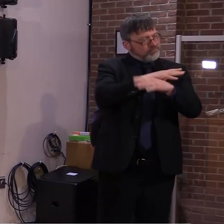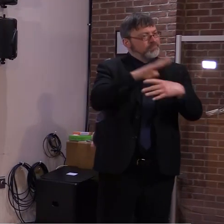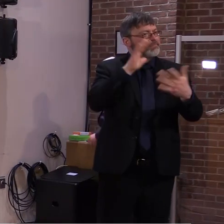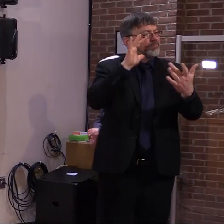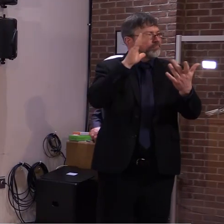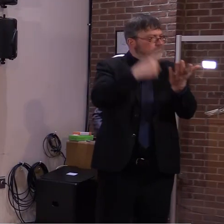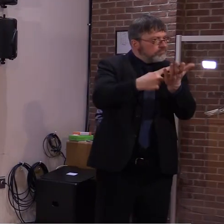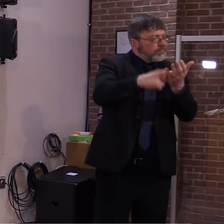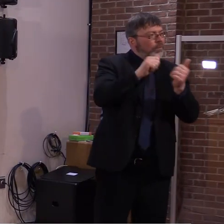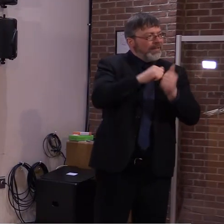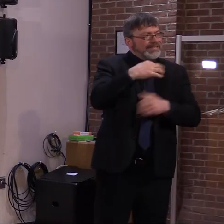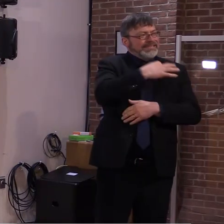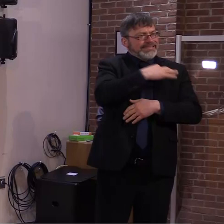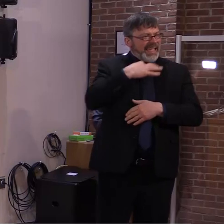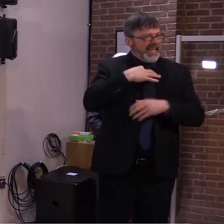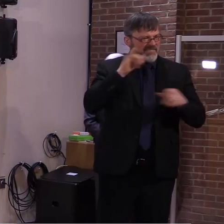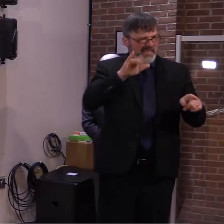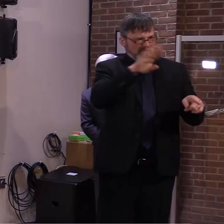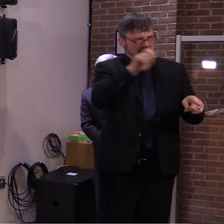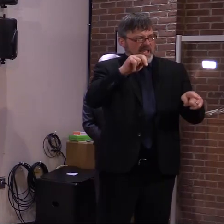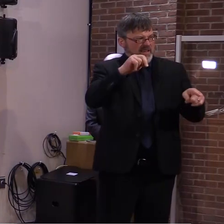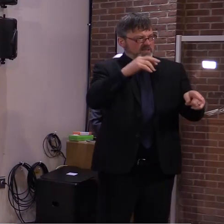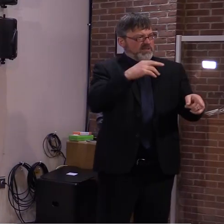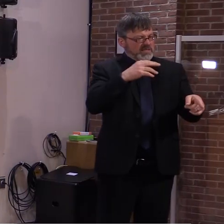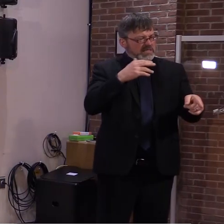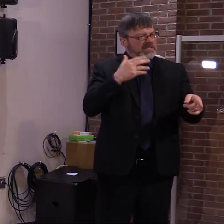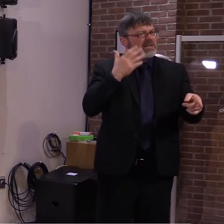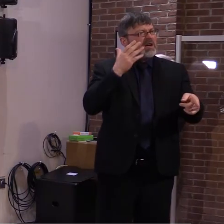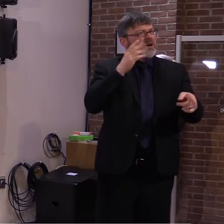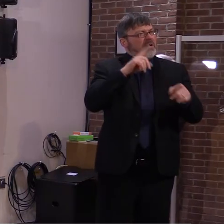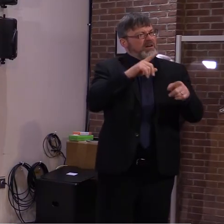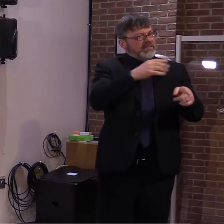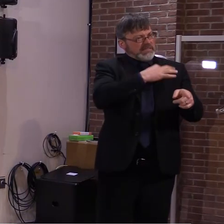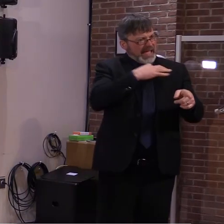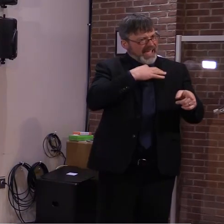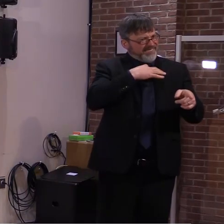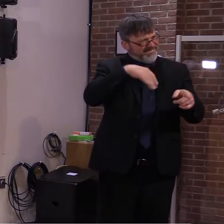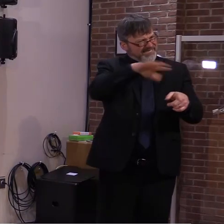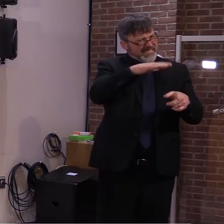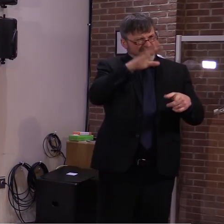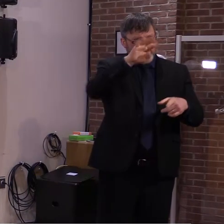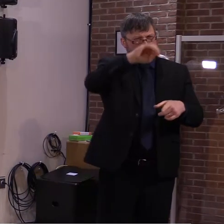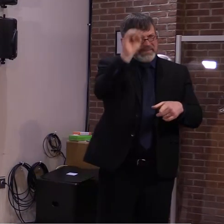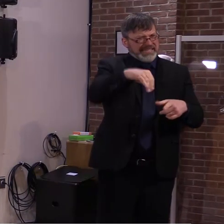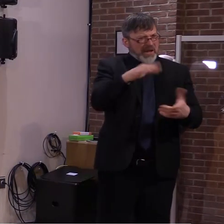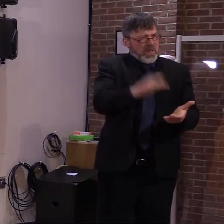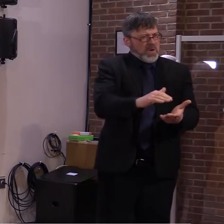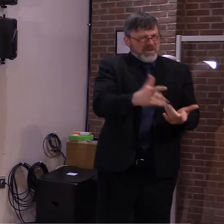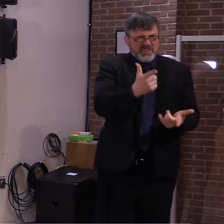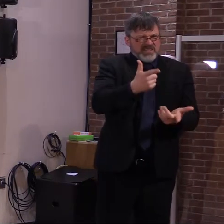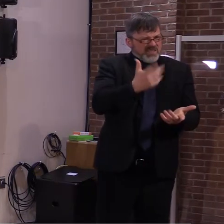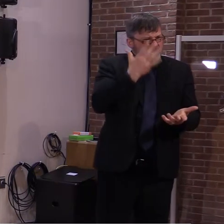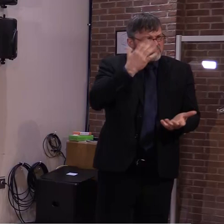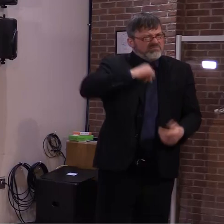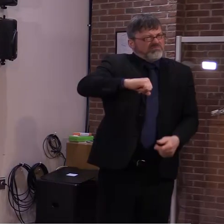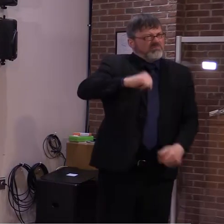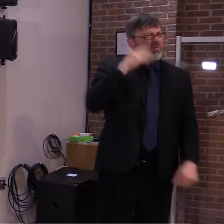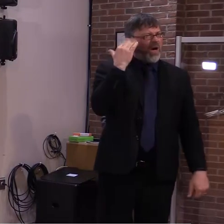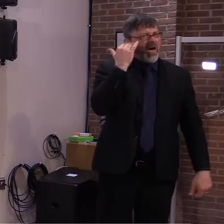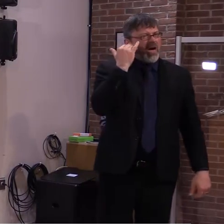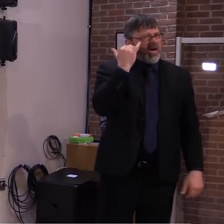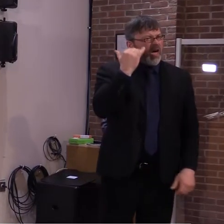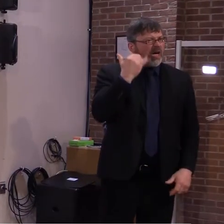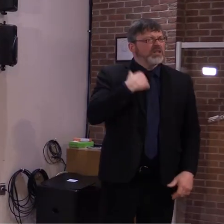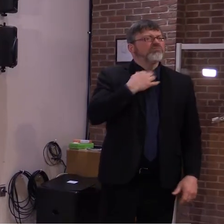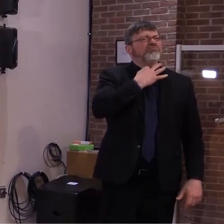employees is still resistant to accepting the vaccine, and if there was any indication of what's going on there. Mr. Levine.